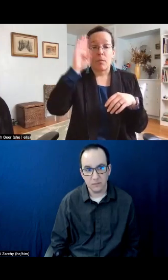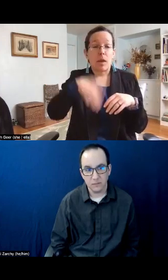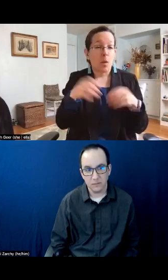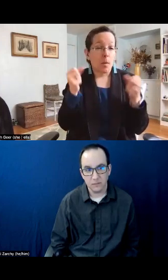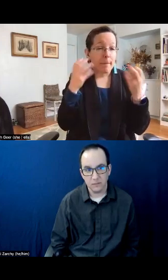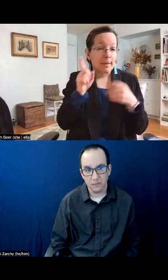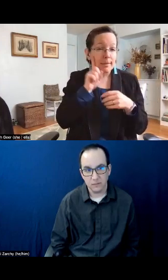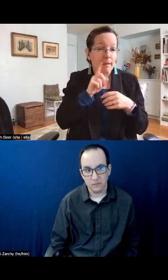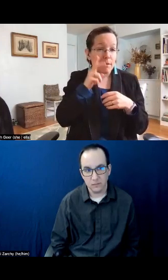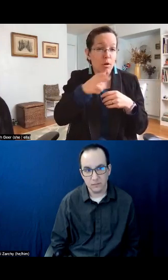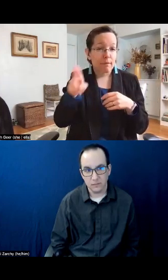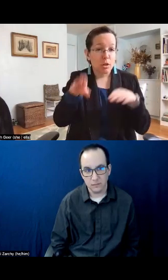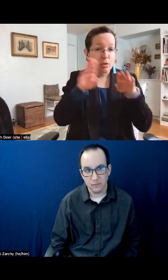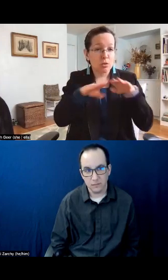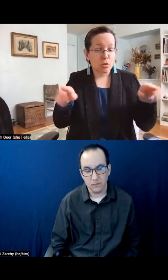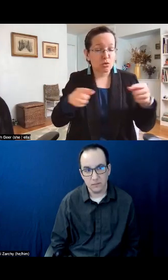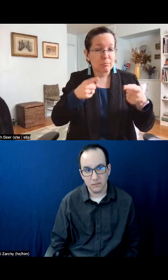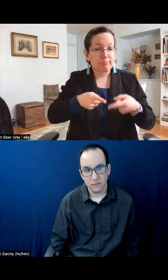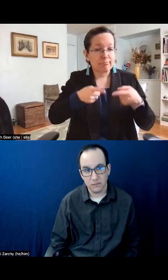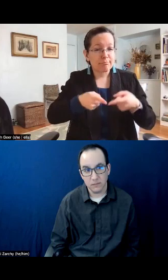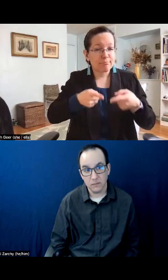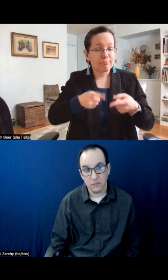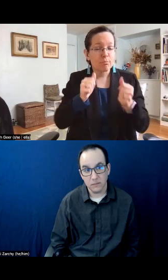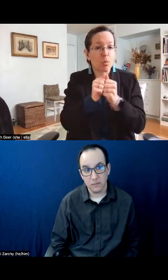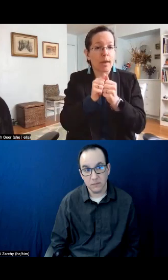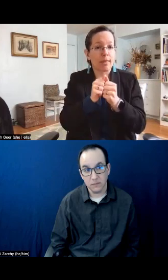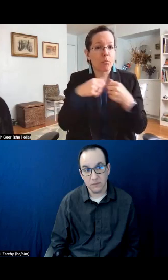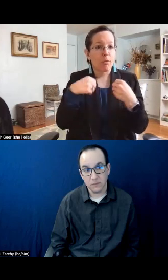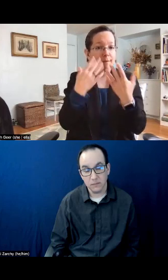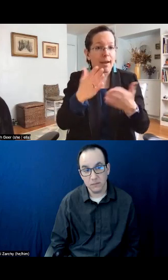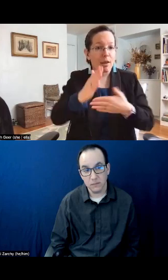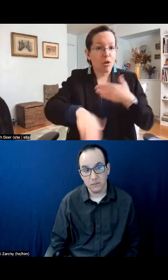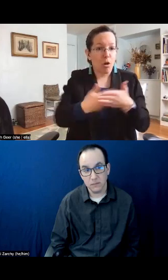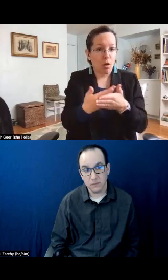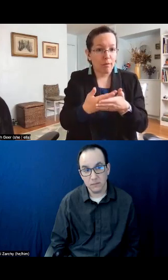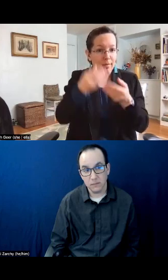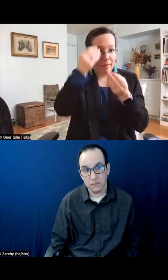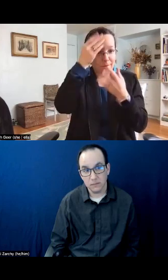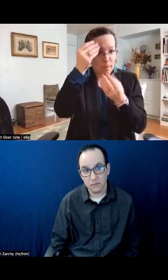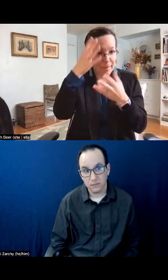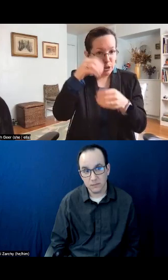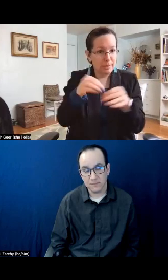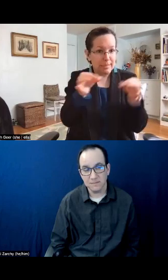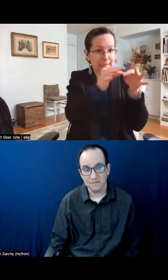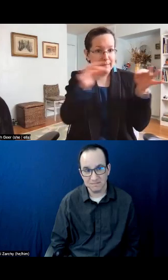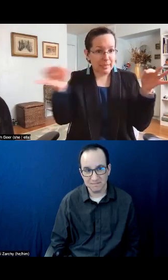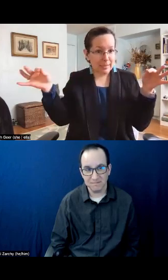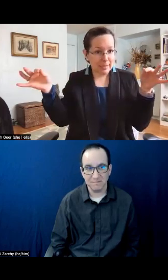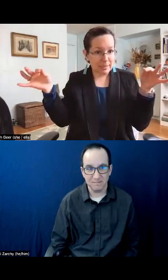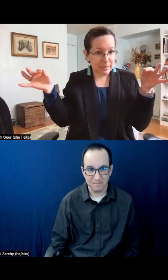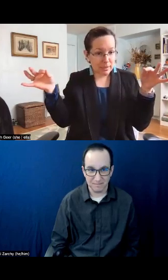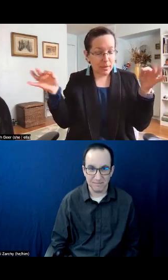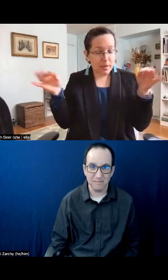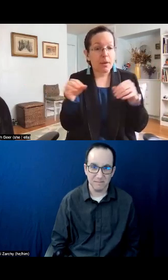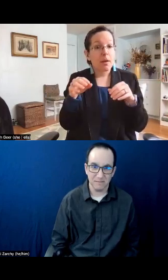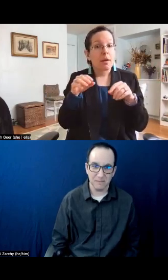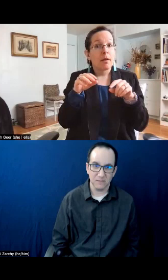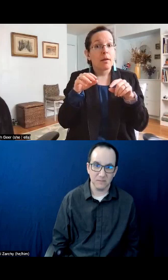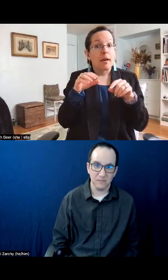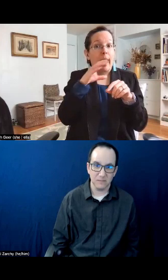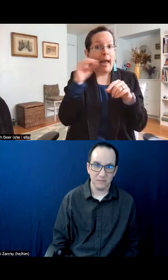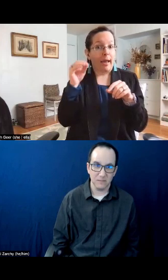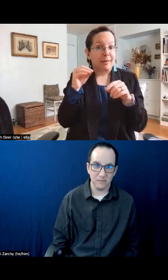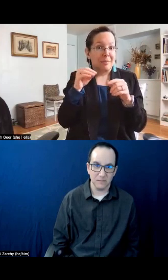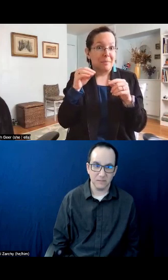whom to it went, or rather to whom it went. For deaf and hard of hearing children who are struggling to